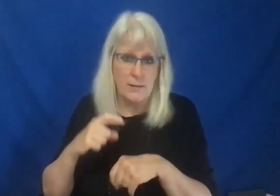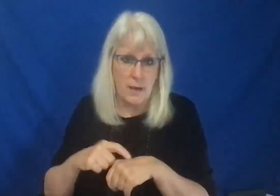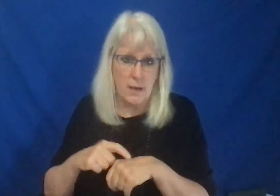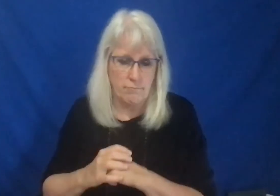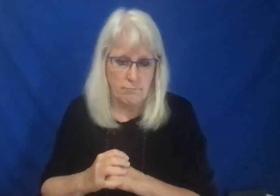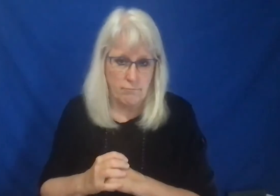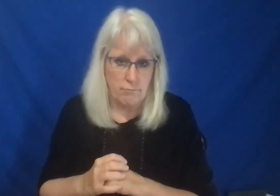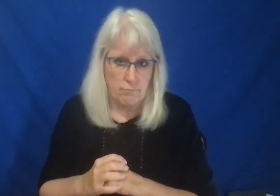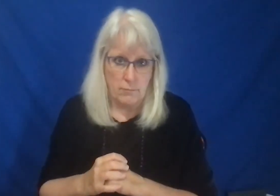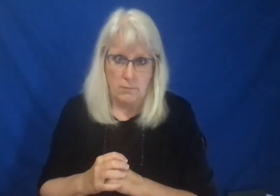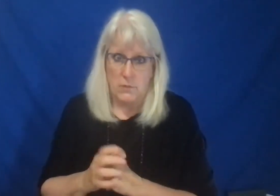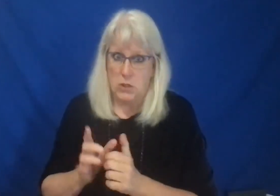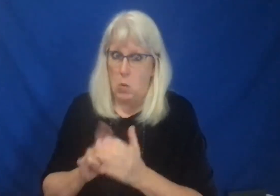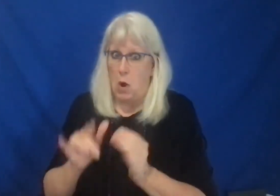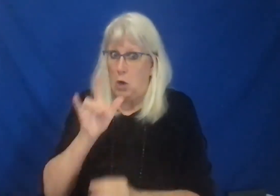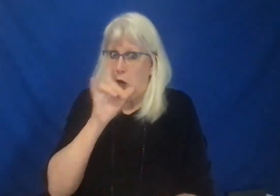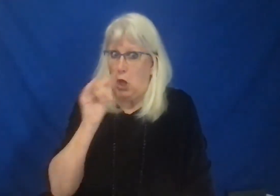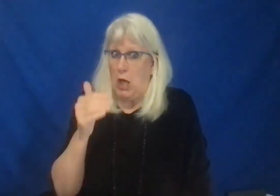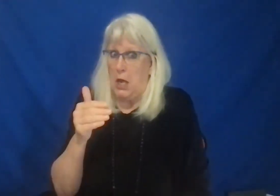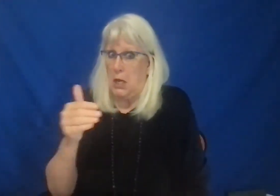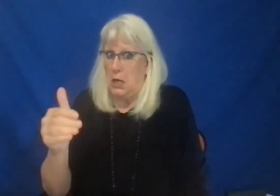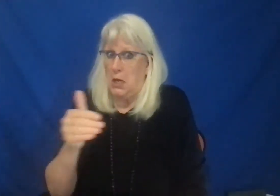going to look like, but I knew that God wouldn't have,